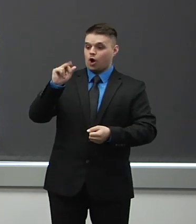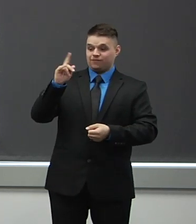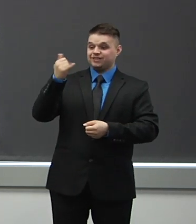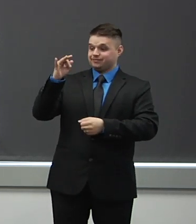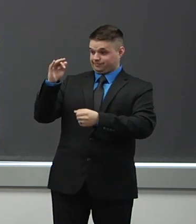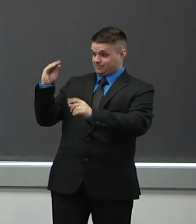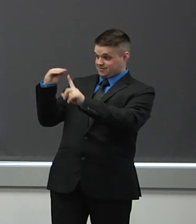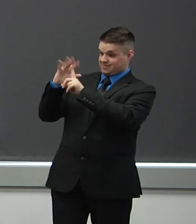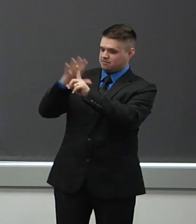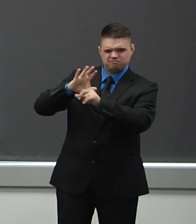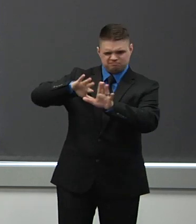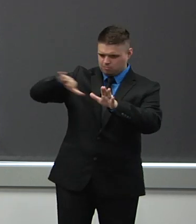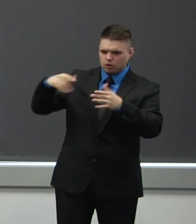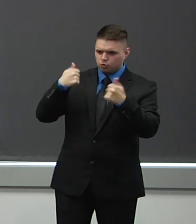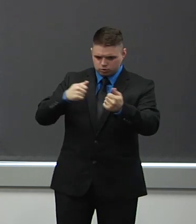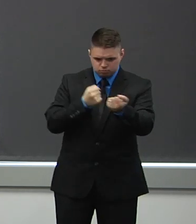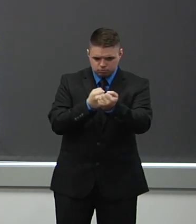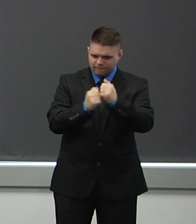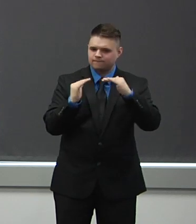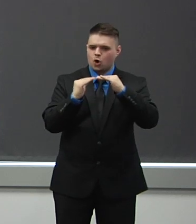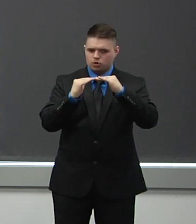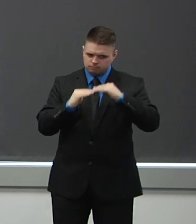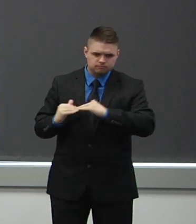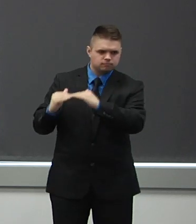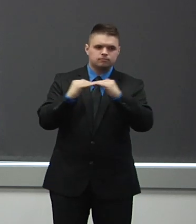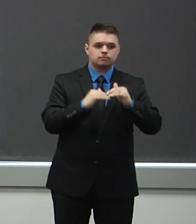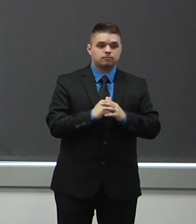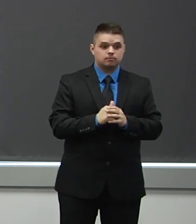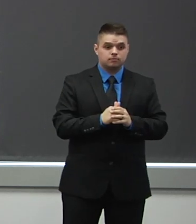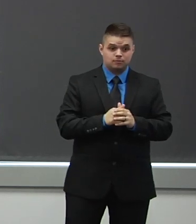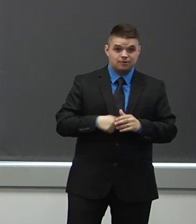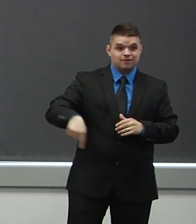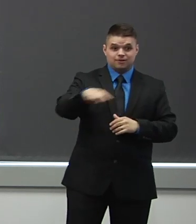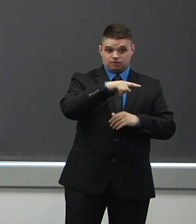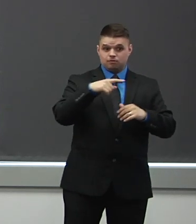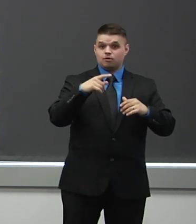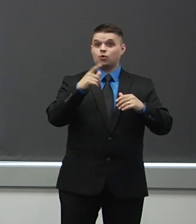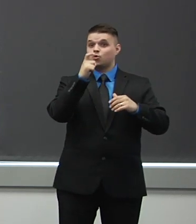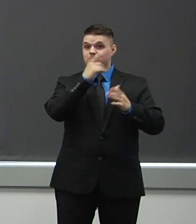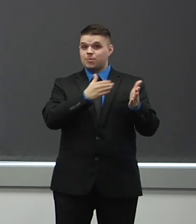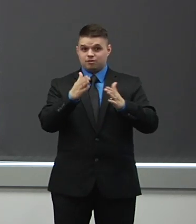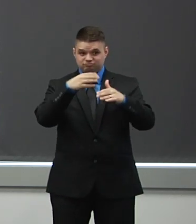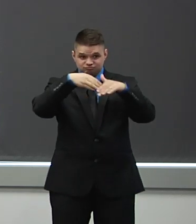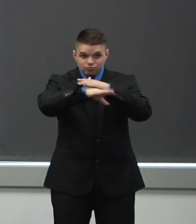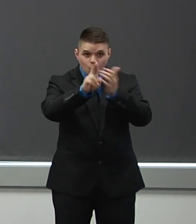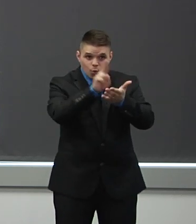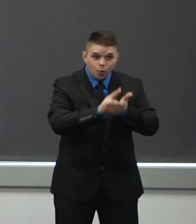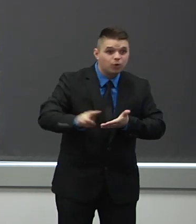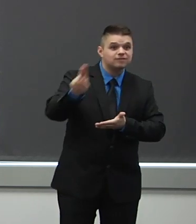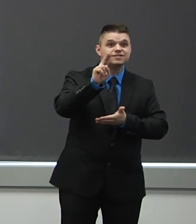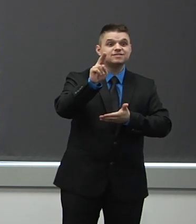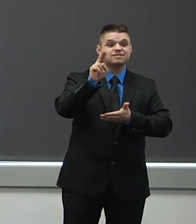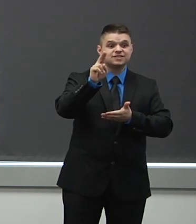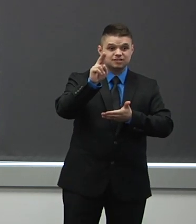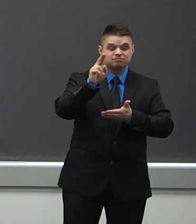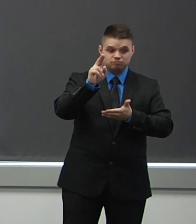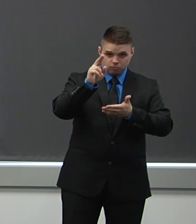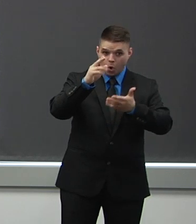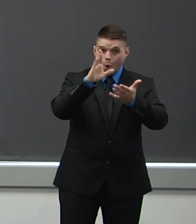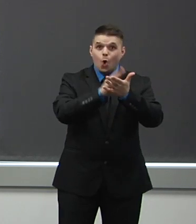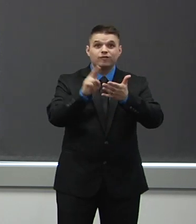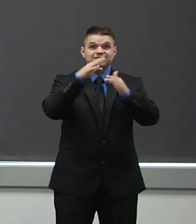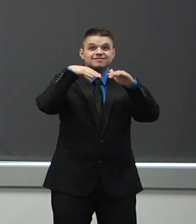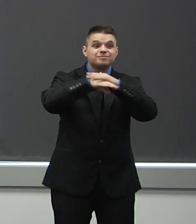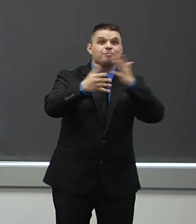No student admitted to public universities this fall will have their admission taken away due to changes in this new